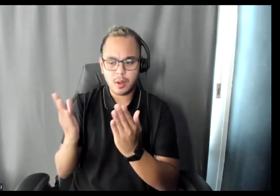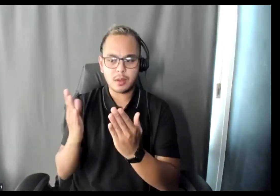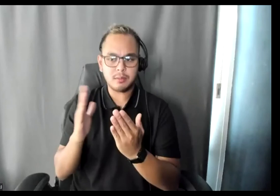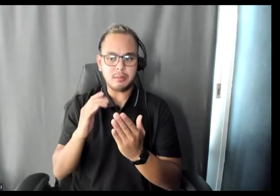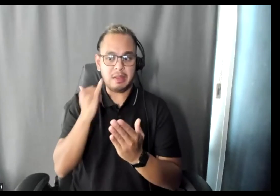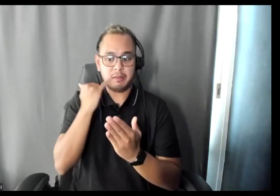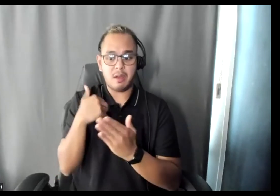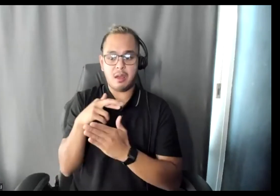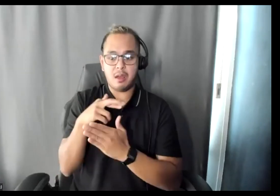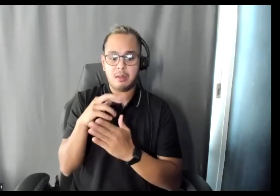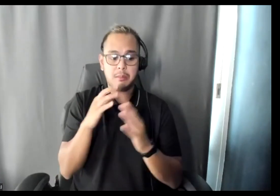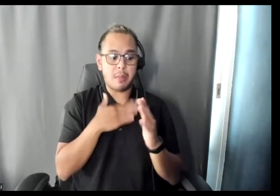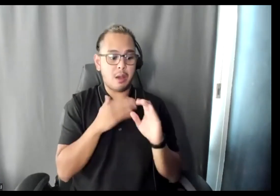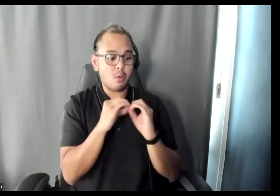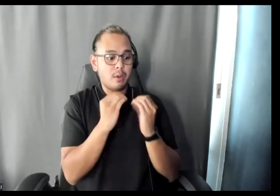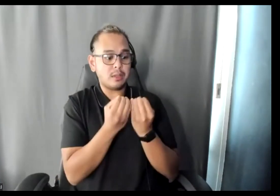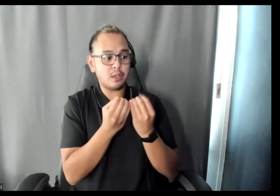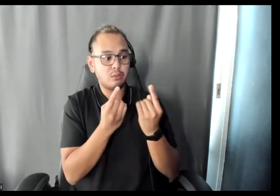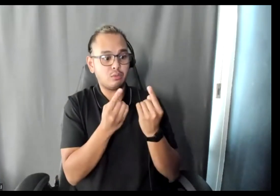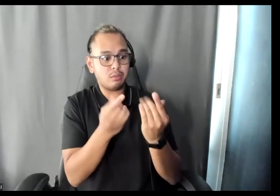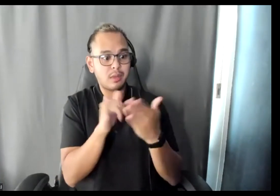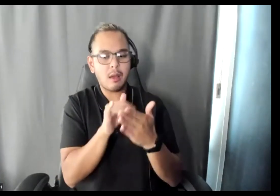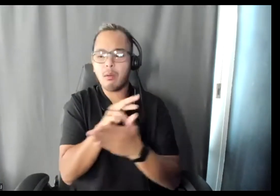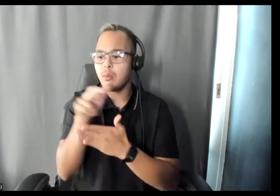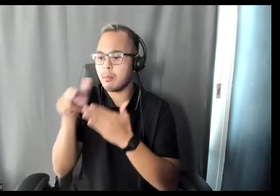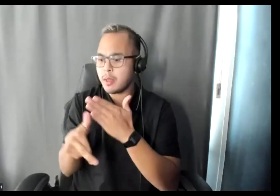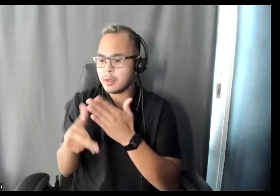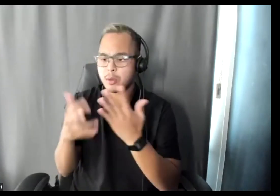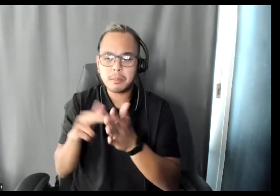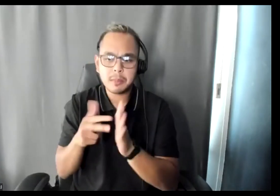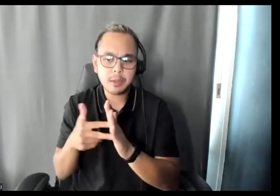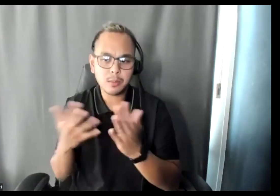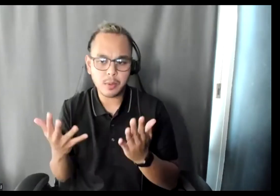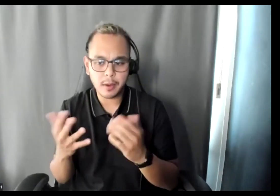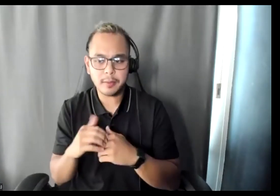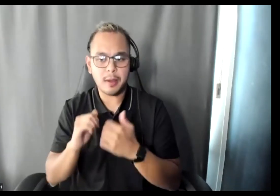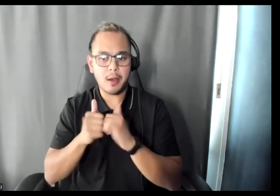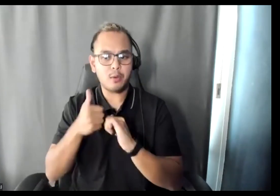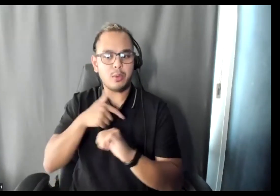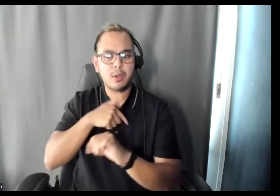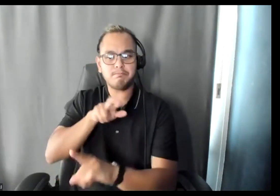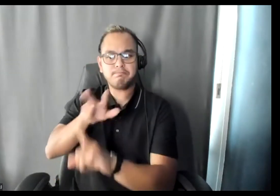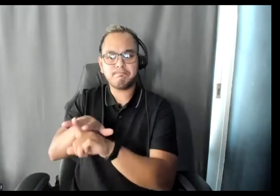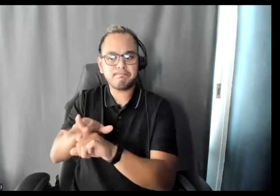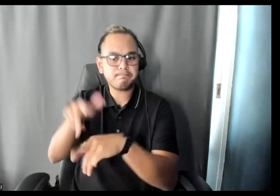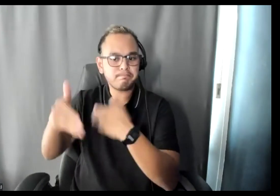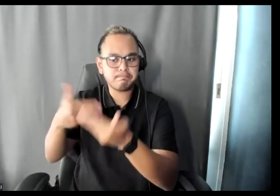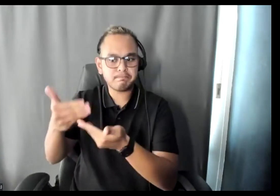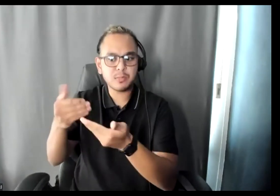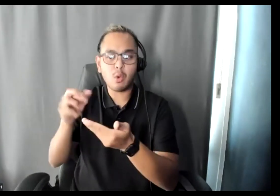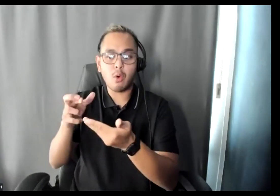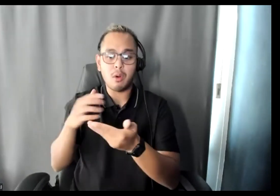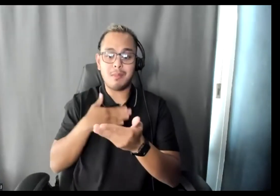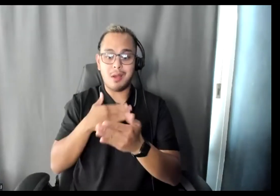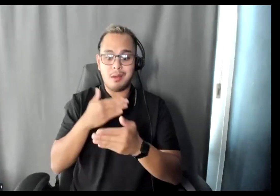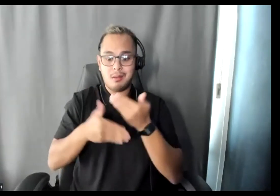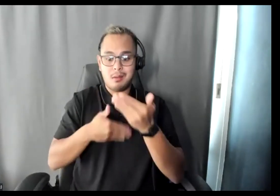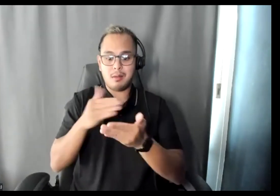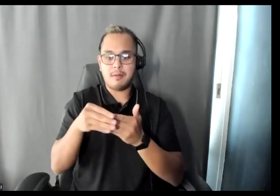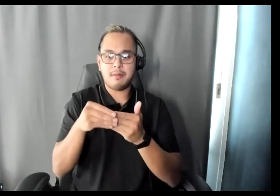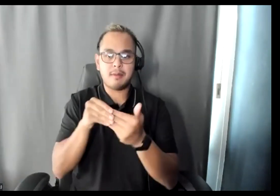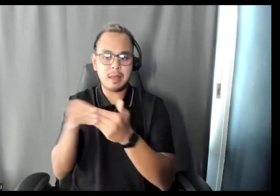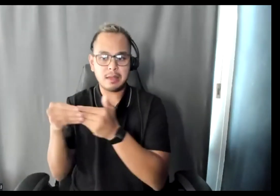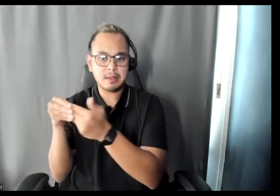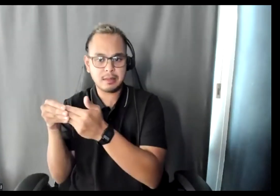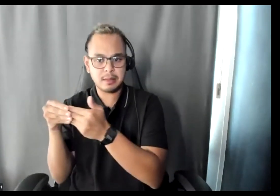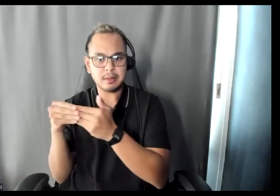how my organization is going to be able to put these ideas into play? And how do I maybe need to flex what I've been doing for so long? One of the